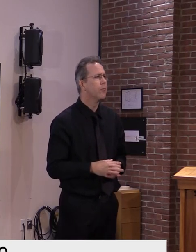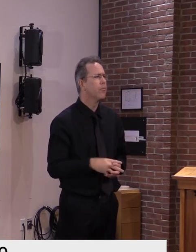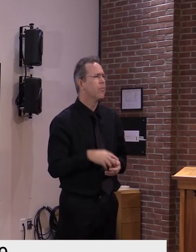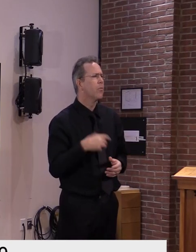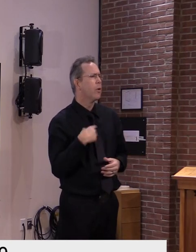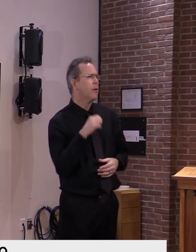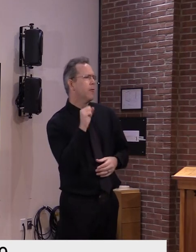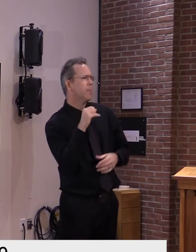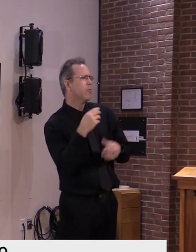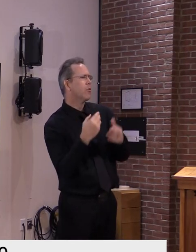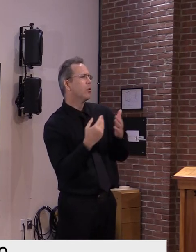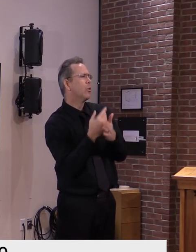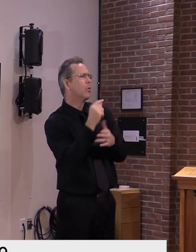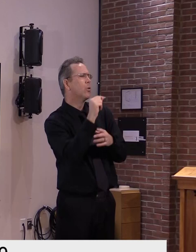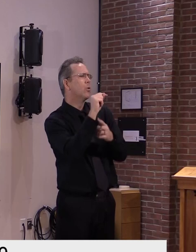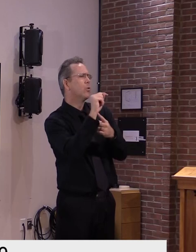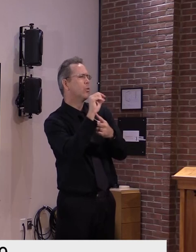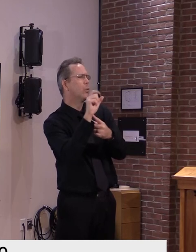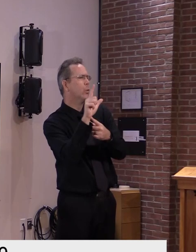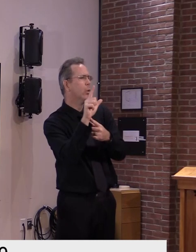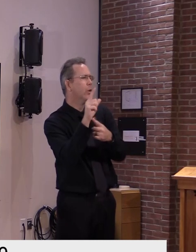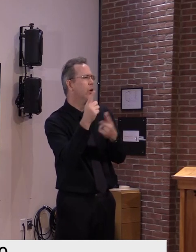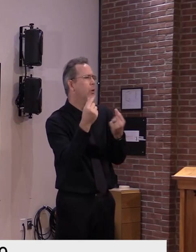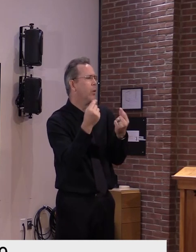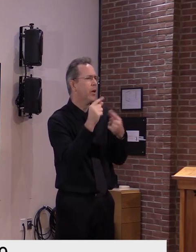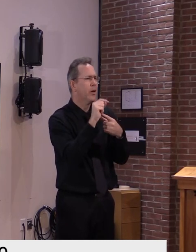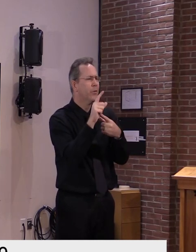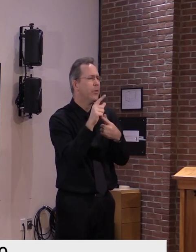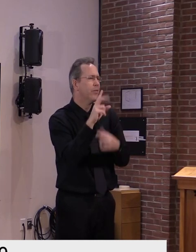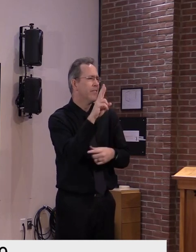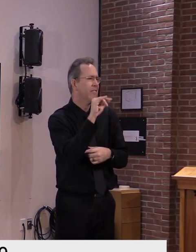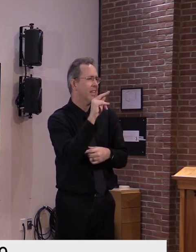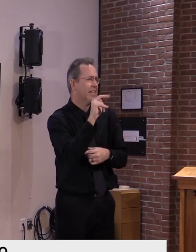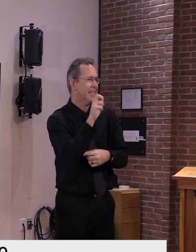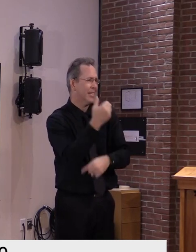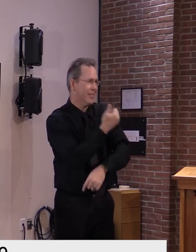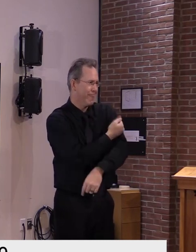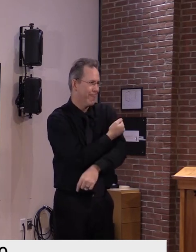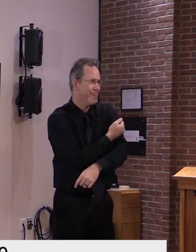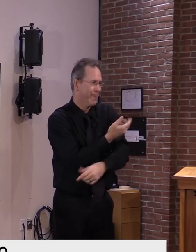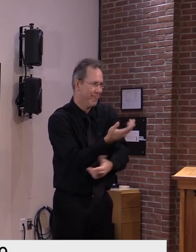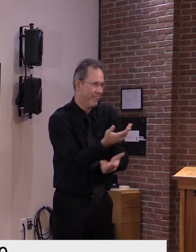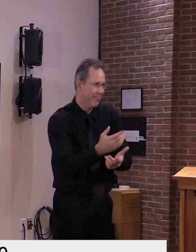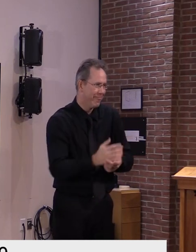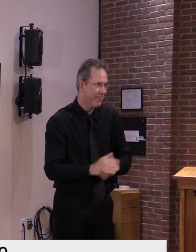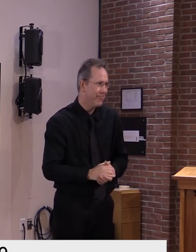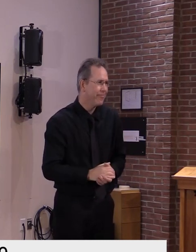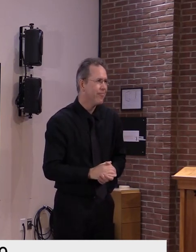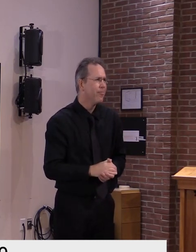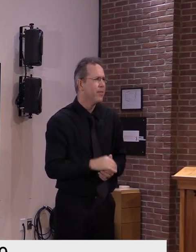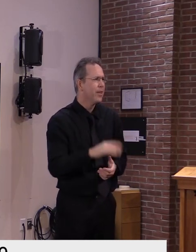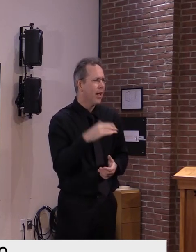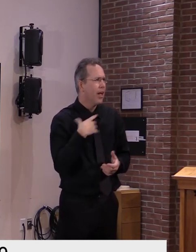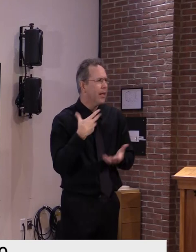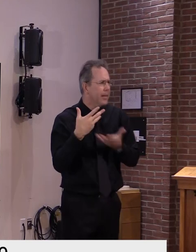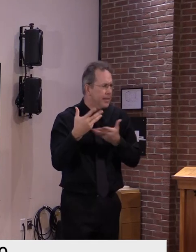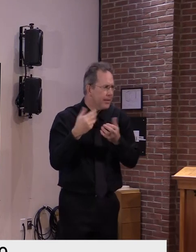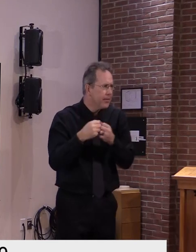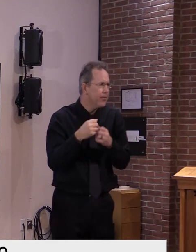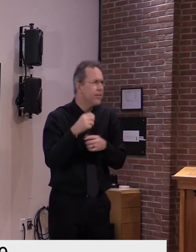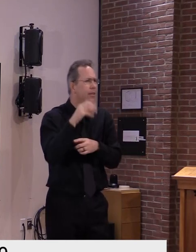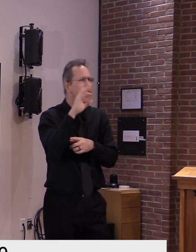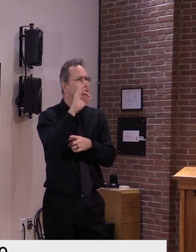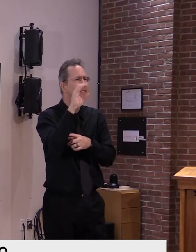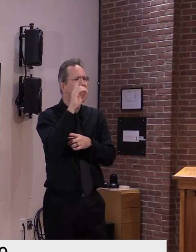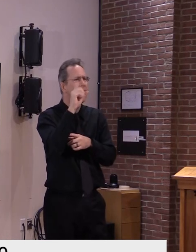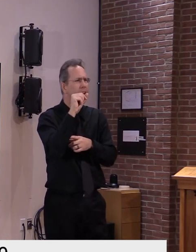the COVID vaccines. We've been keeping in close communication with CDC and FDA as planning for